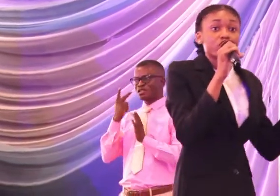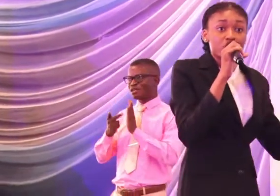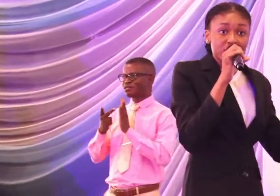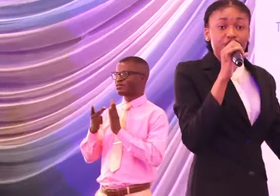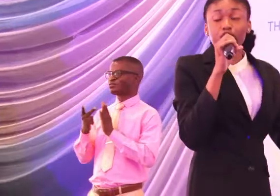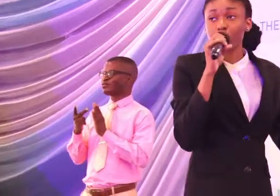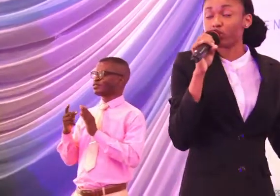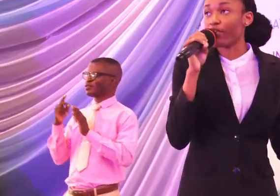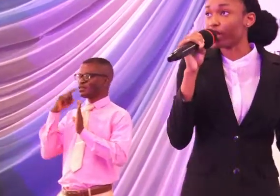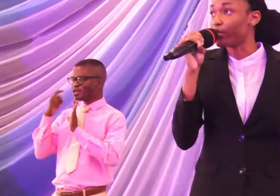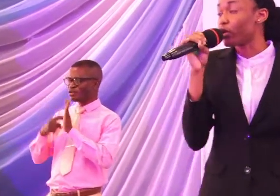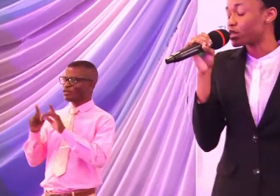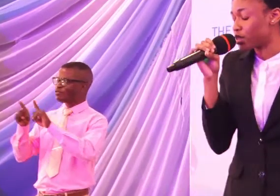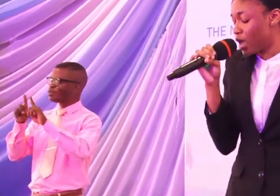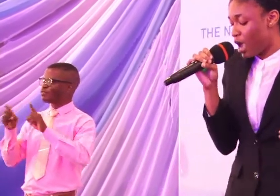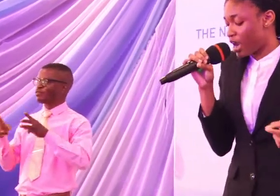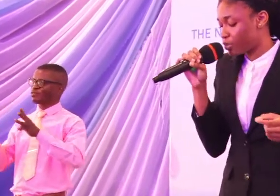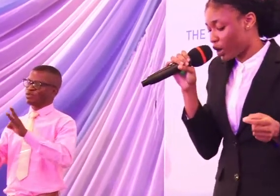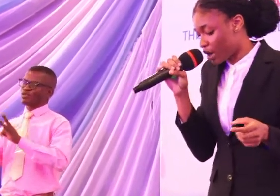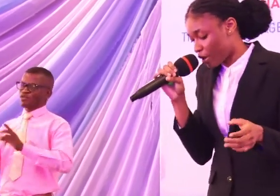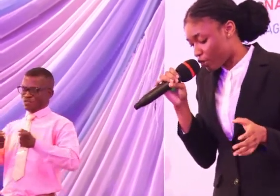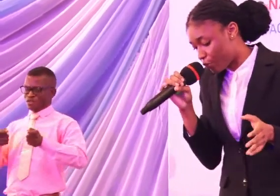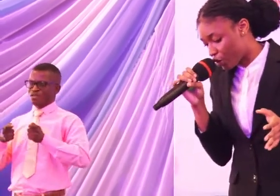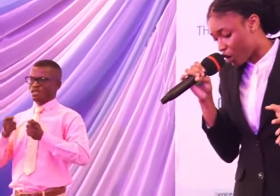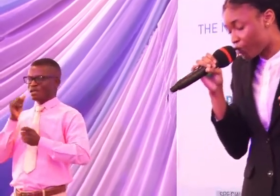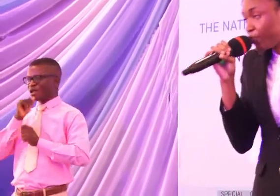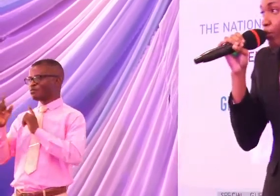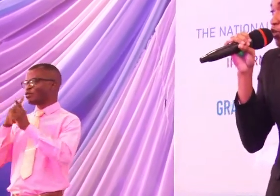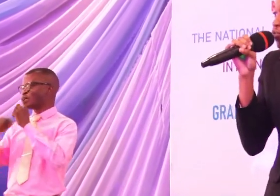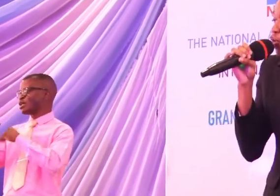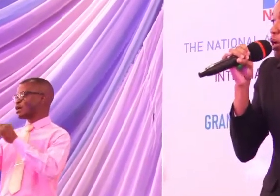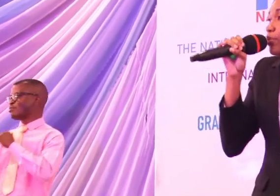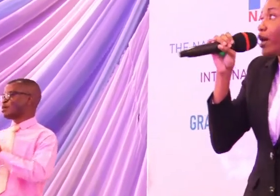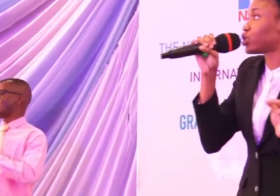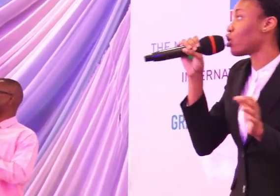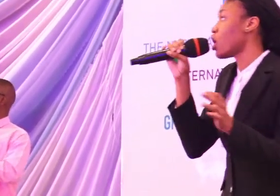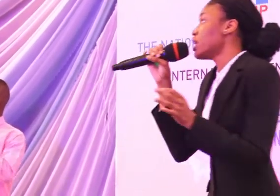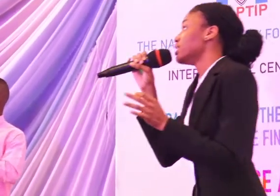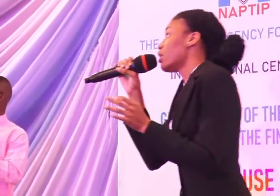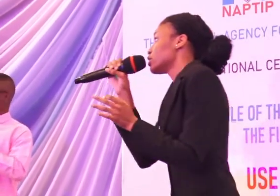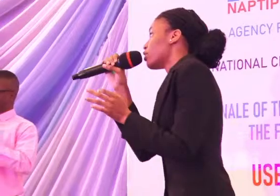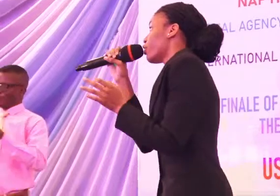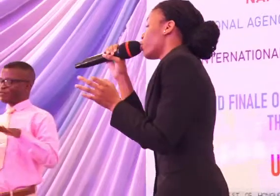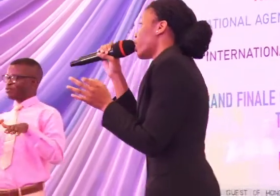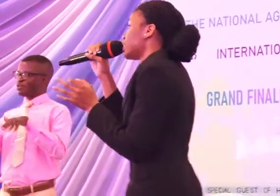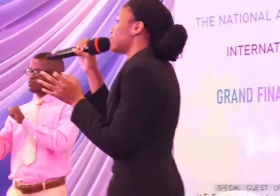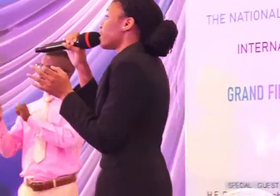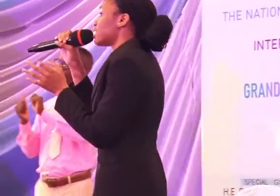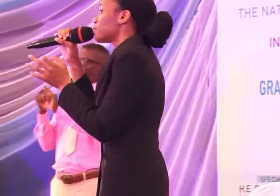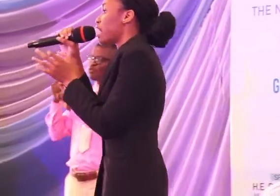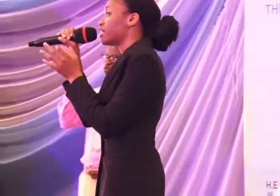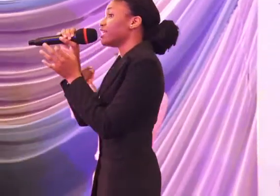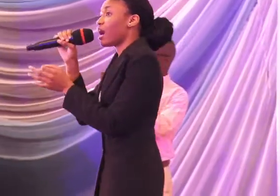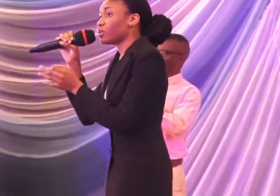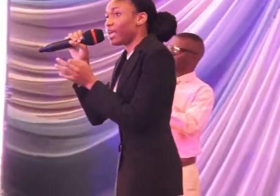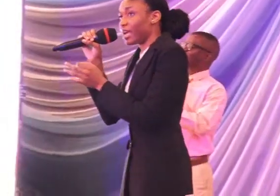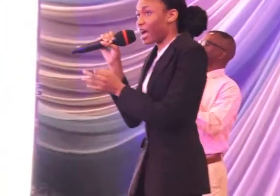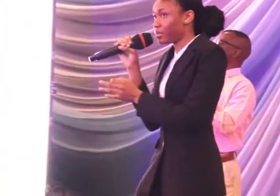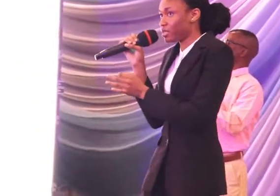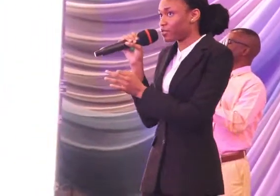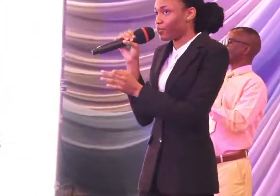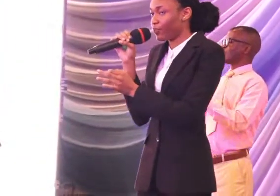involved in a successful human trafficking process. And I'm talking about the period before departure down to the period where these victims are now